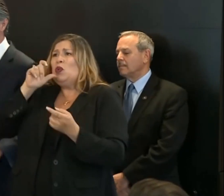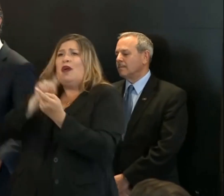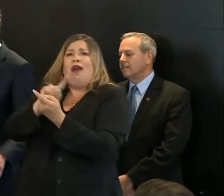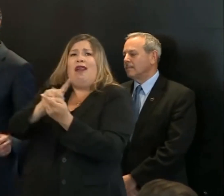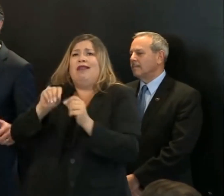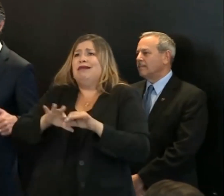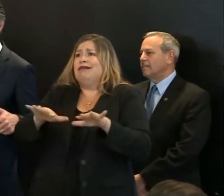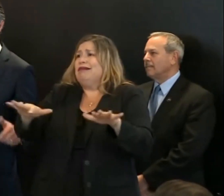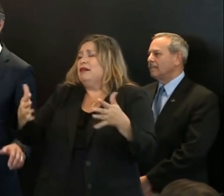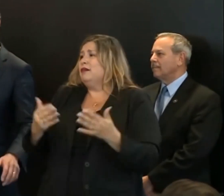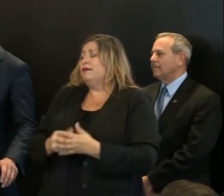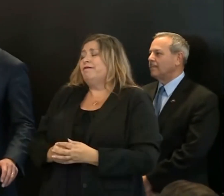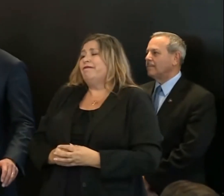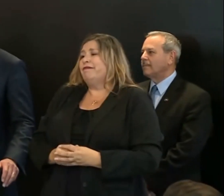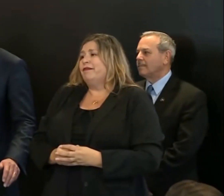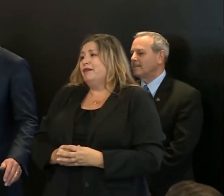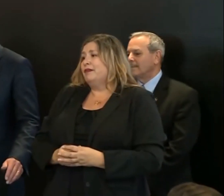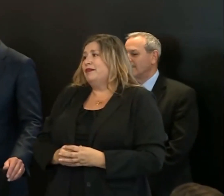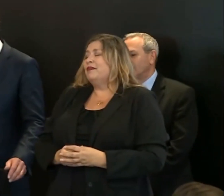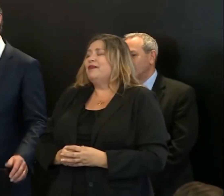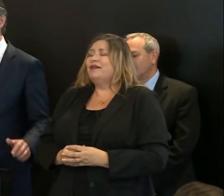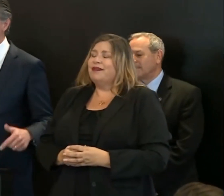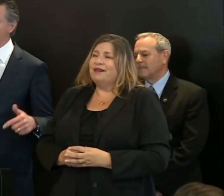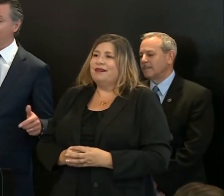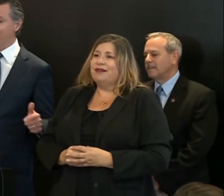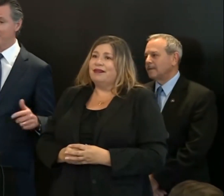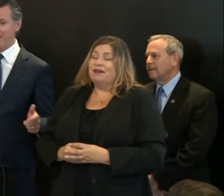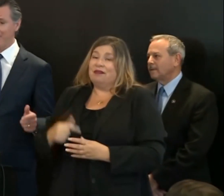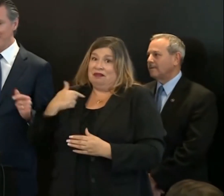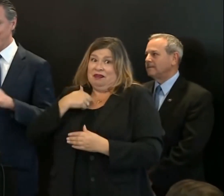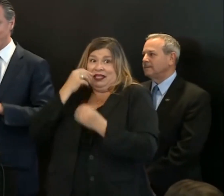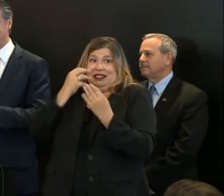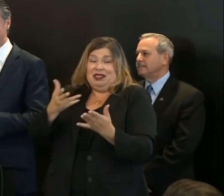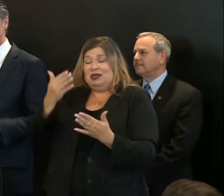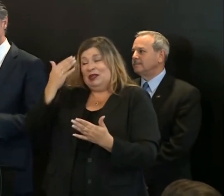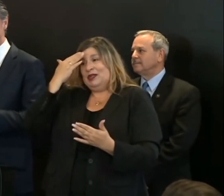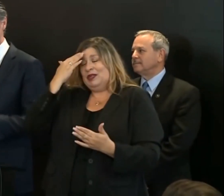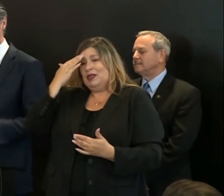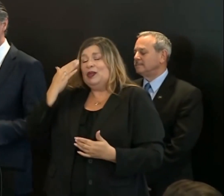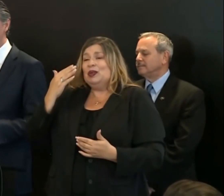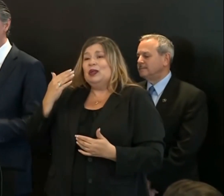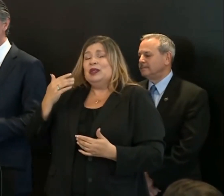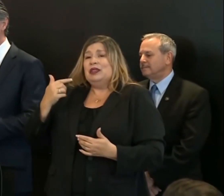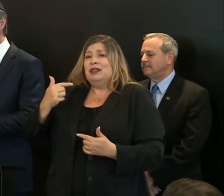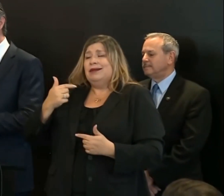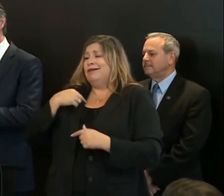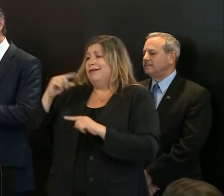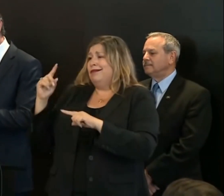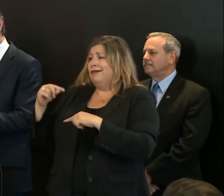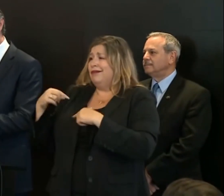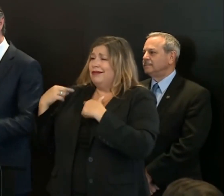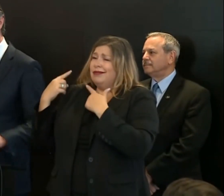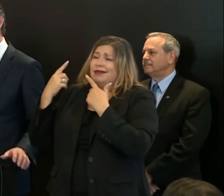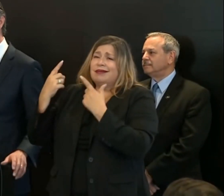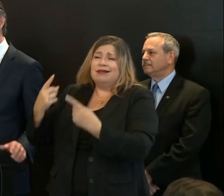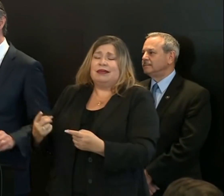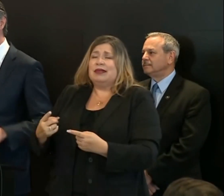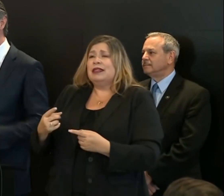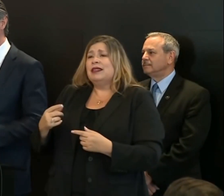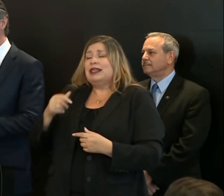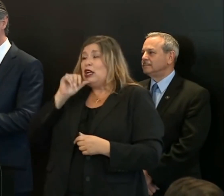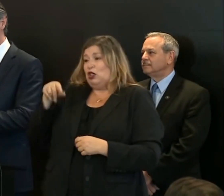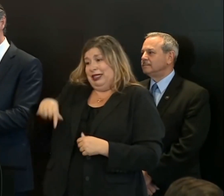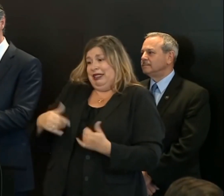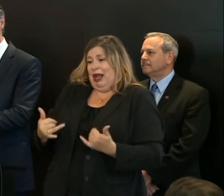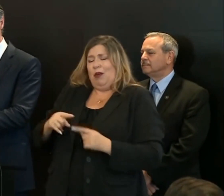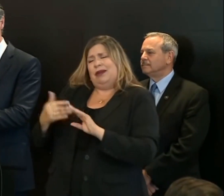can, having had the privilege over decades now, not just in this instance, these protocols are well established. This is